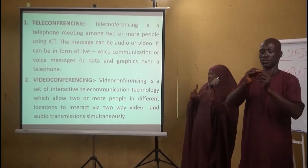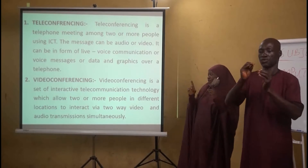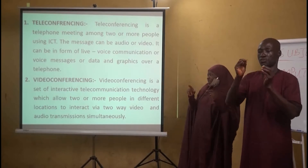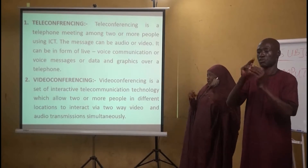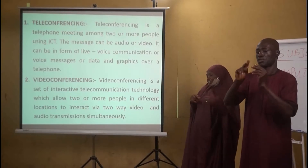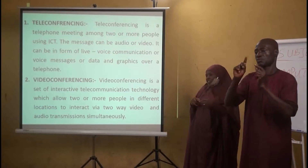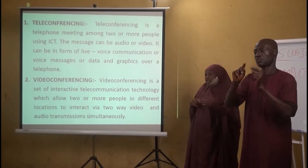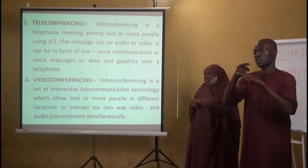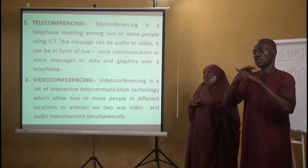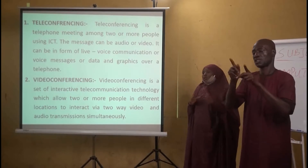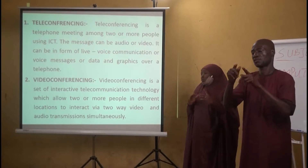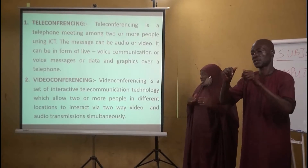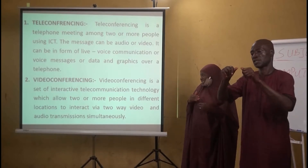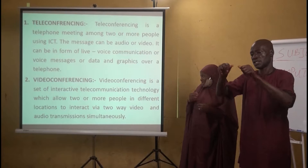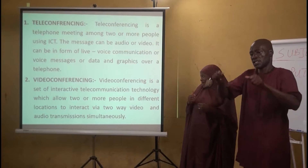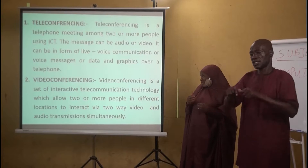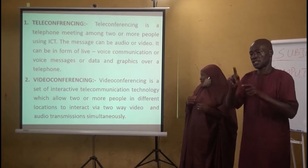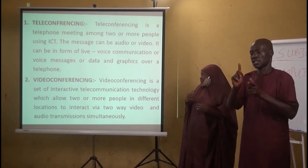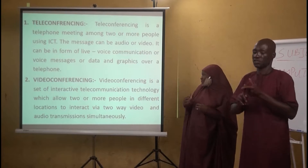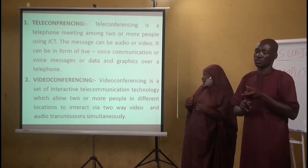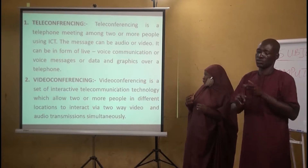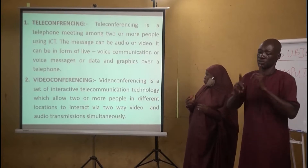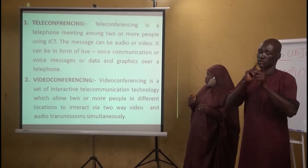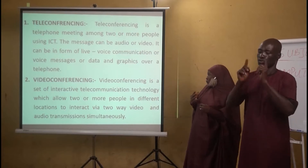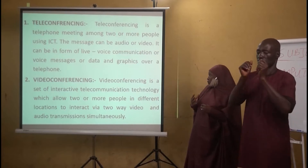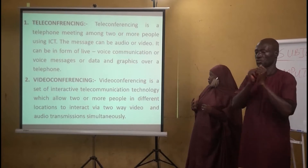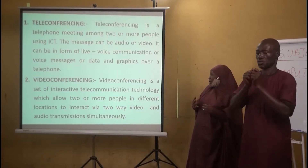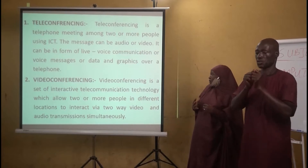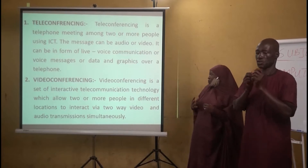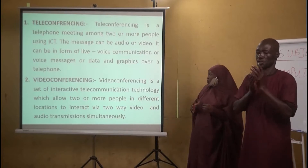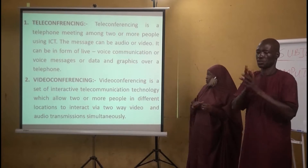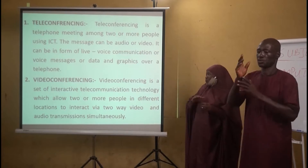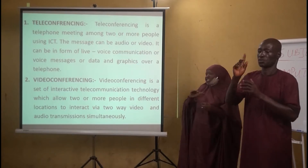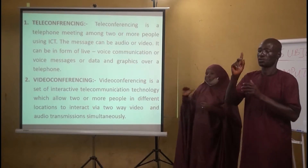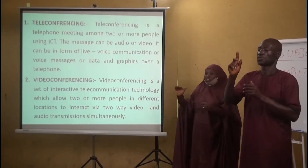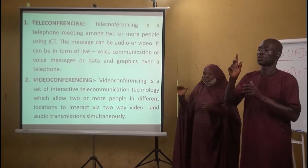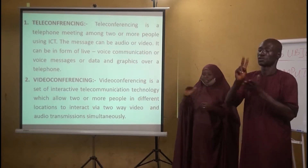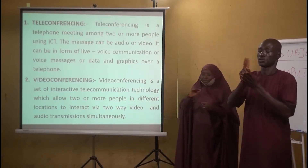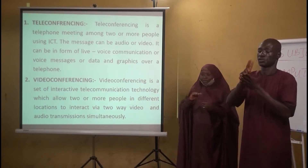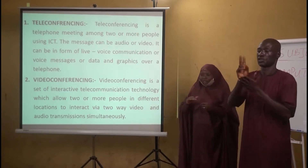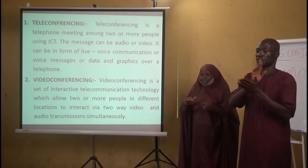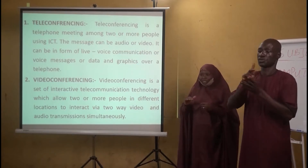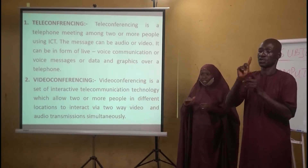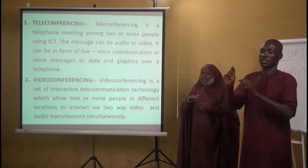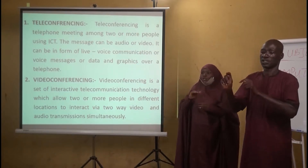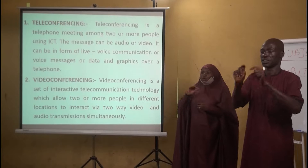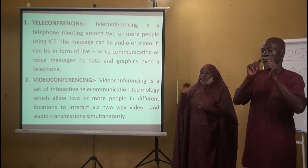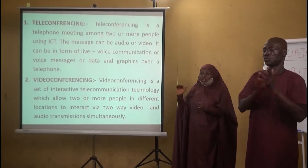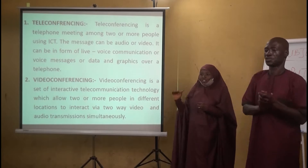different locations to interact via 2 video and audio transmissions simultaneously. You will